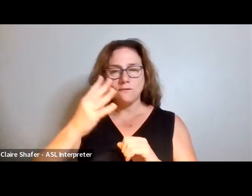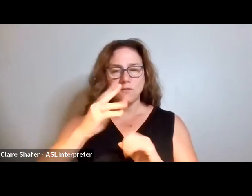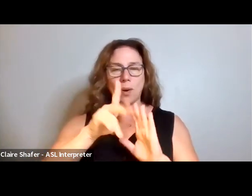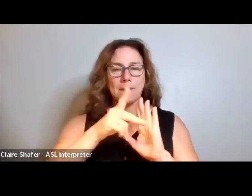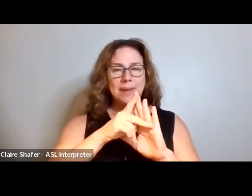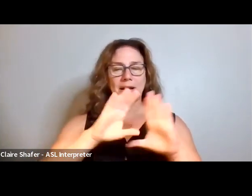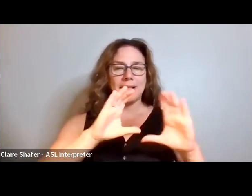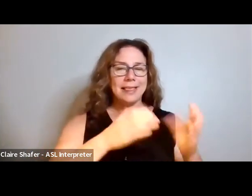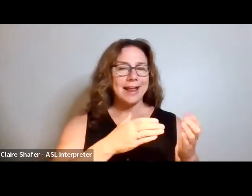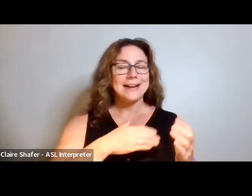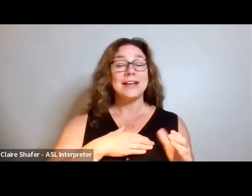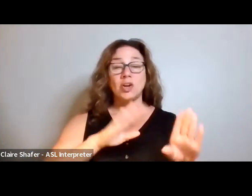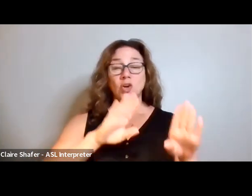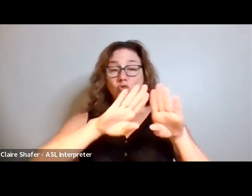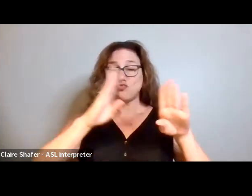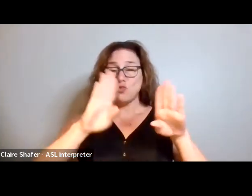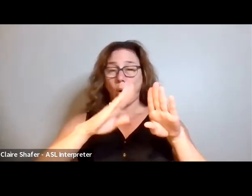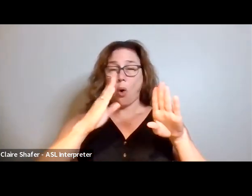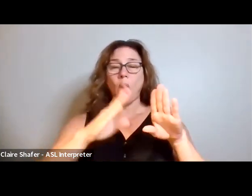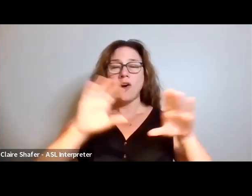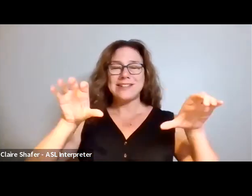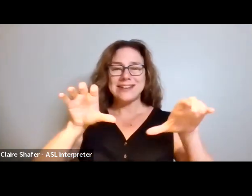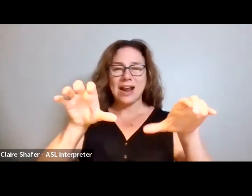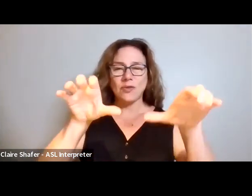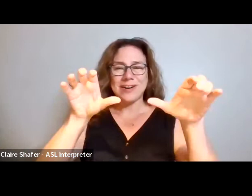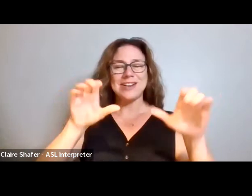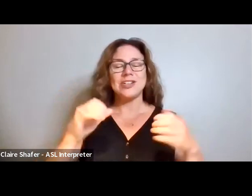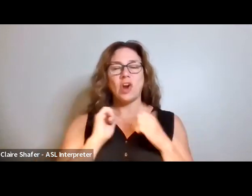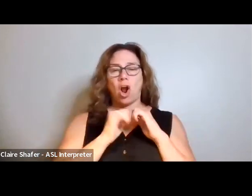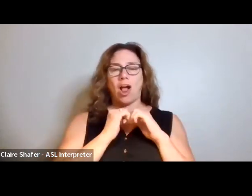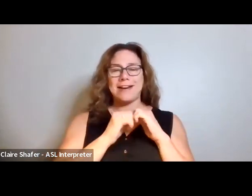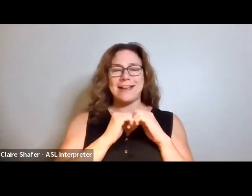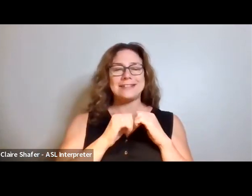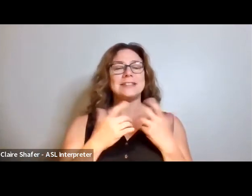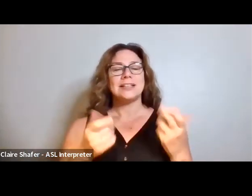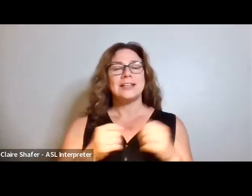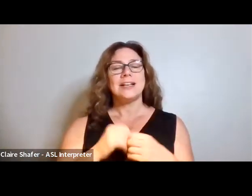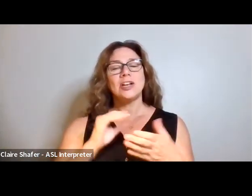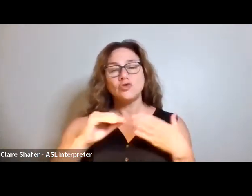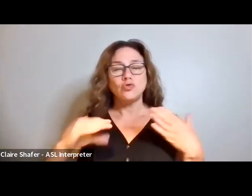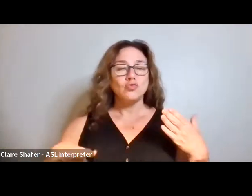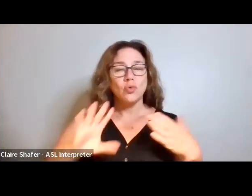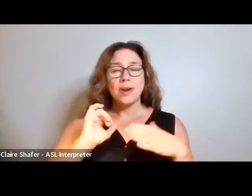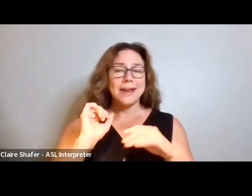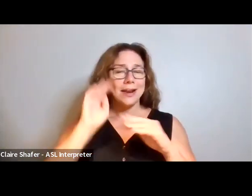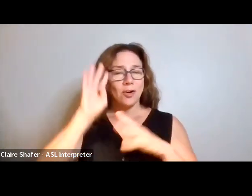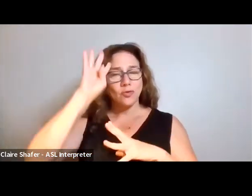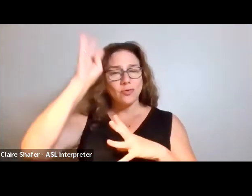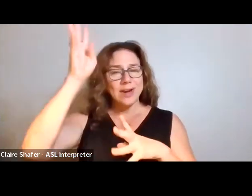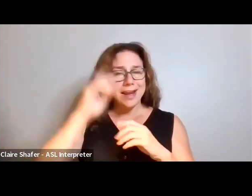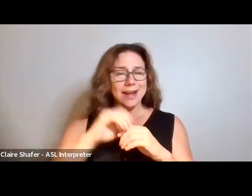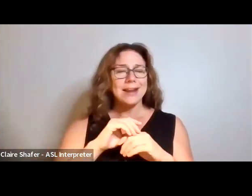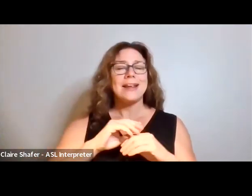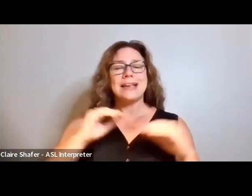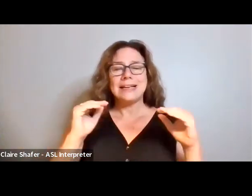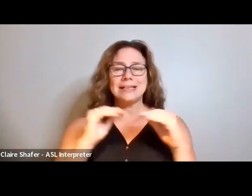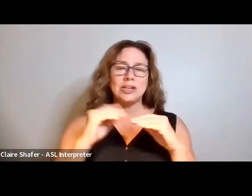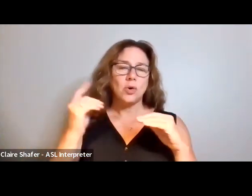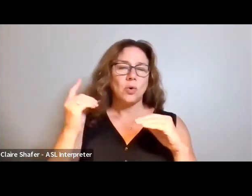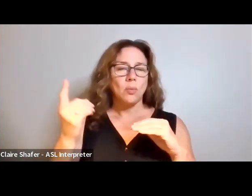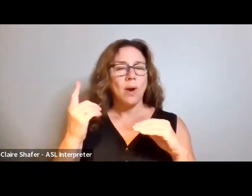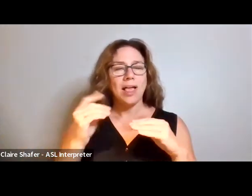decoration contest around our student created Tier 1 theory of action. When we